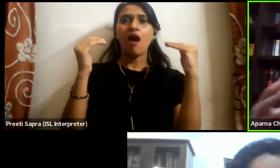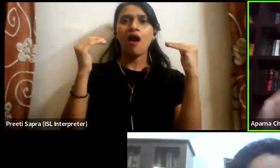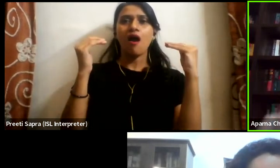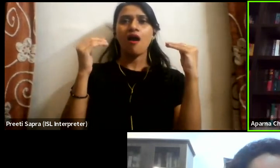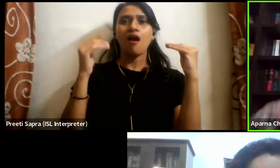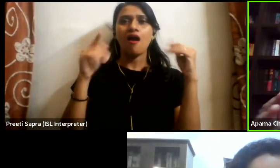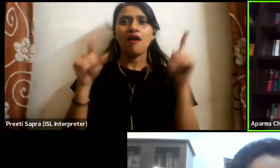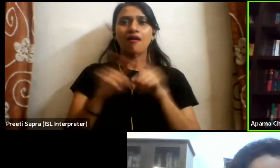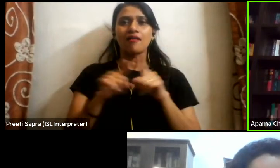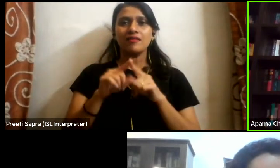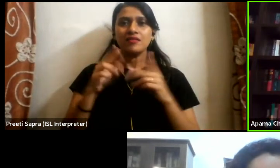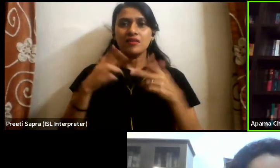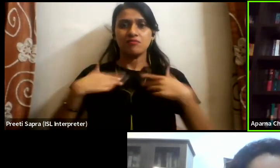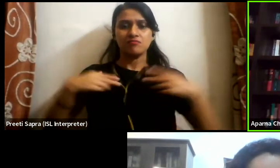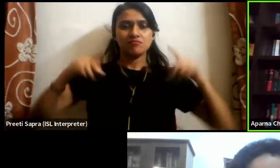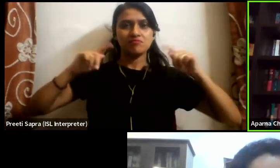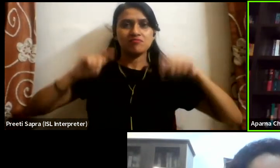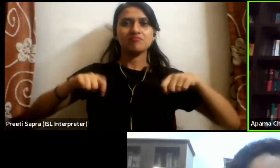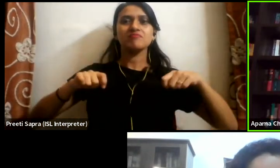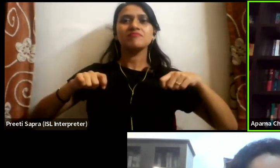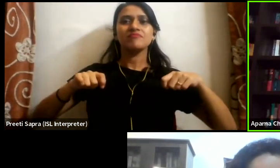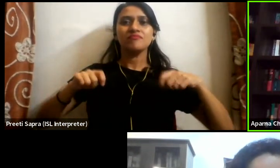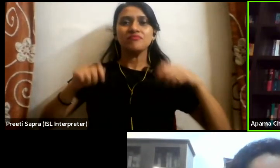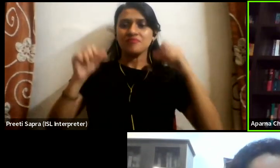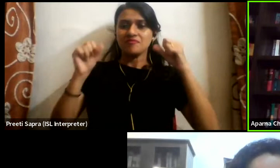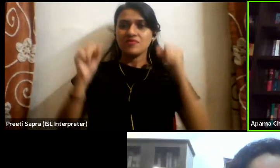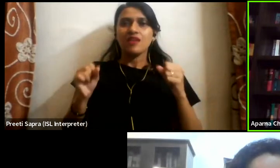through the majesty of the courts,